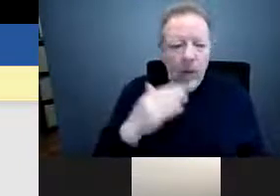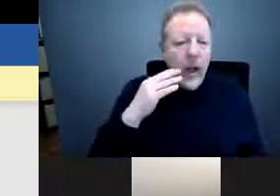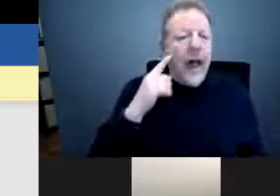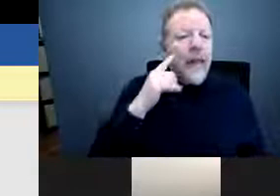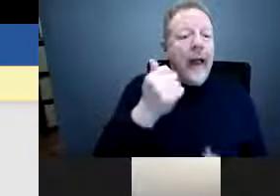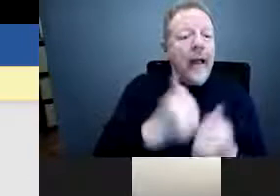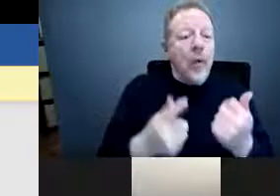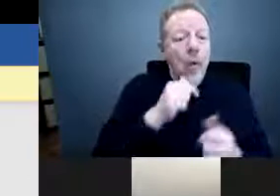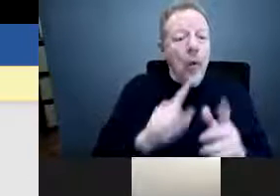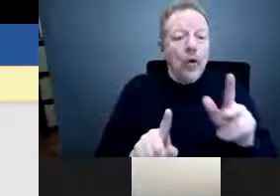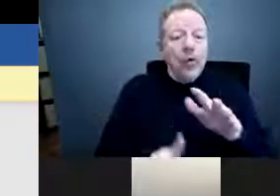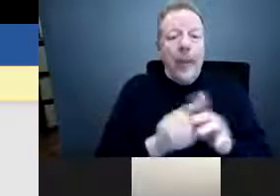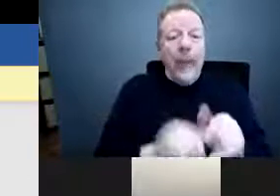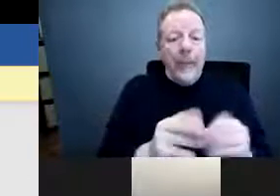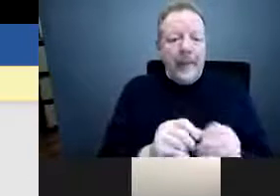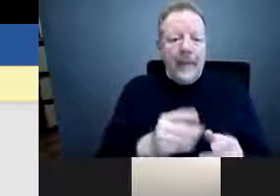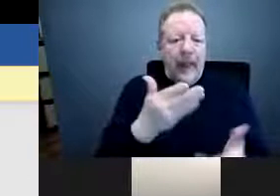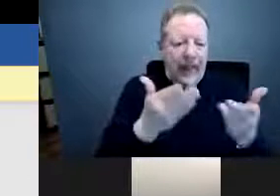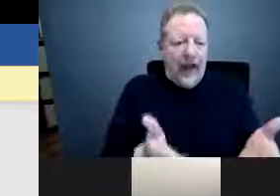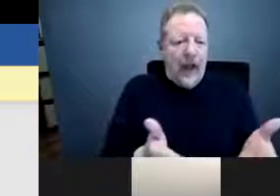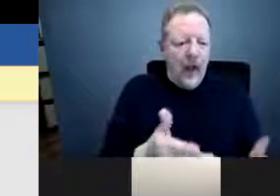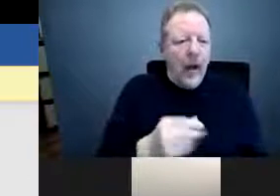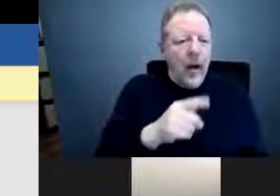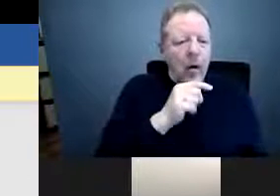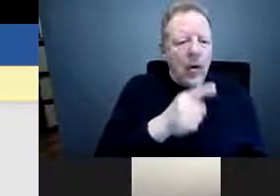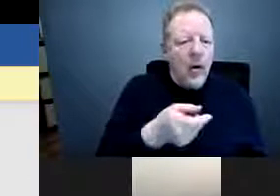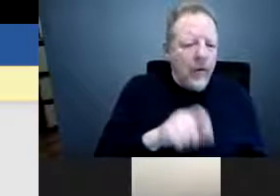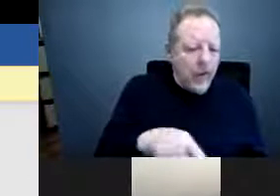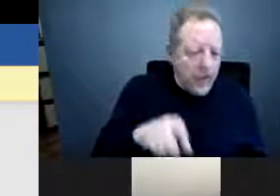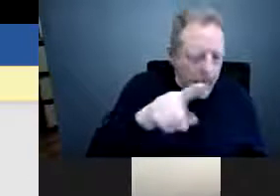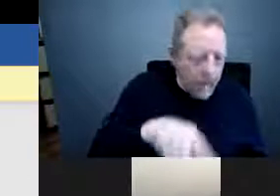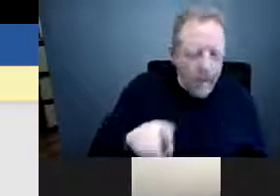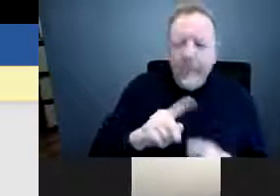meeting and who from the public attended.